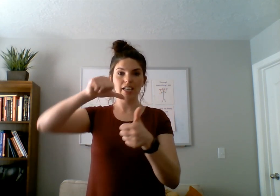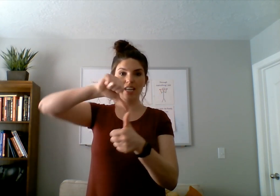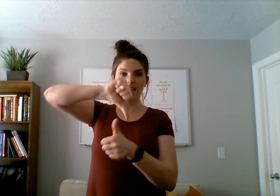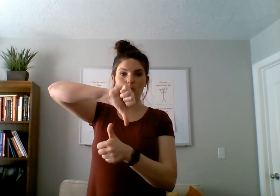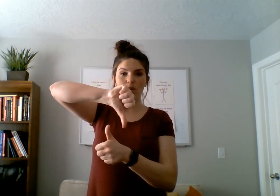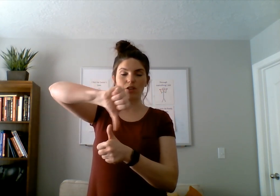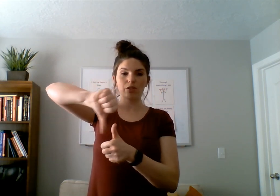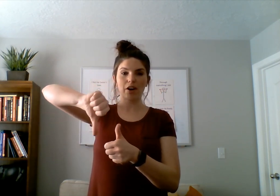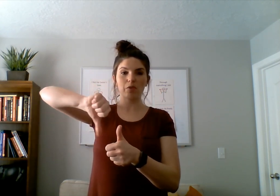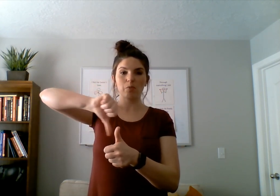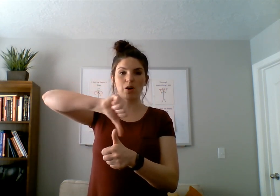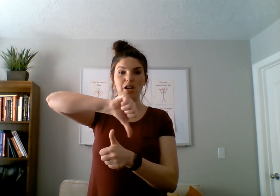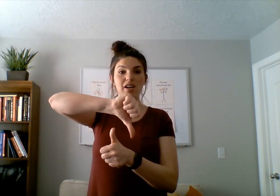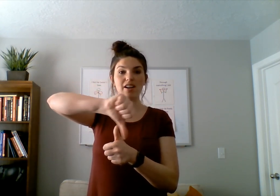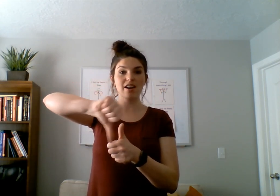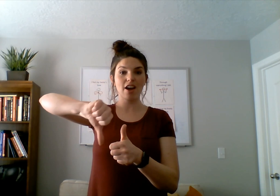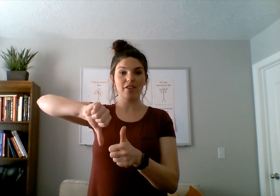and then one goes around. One another.